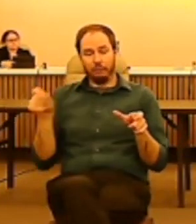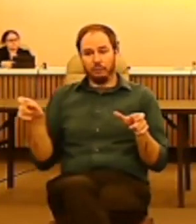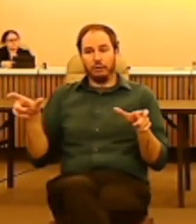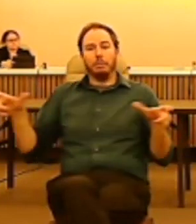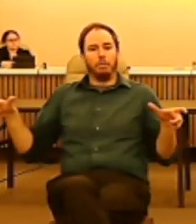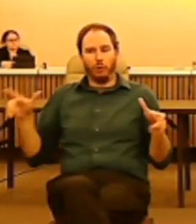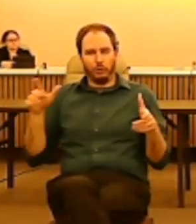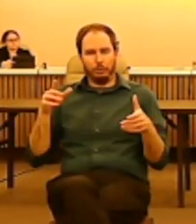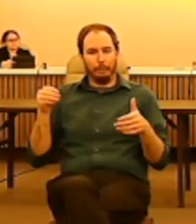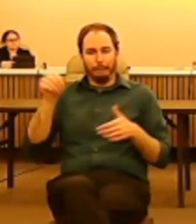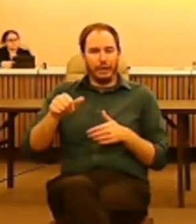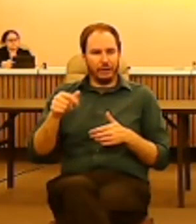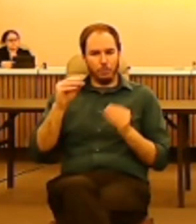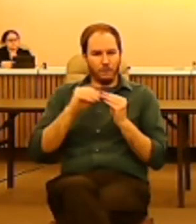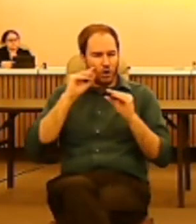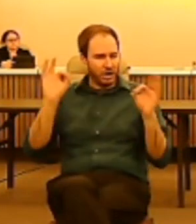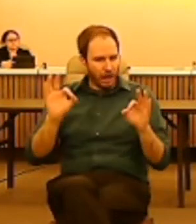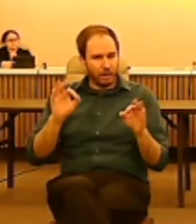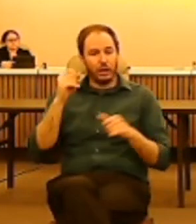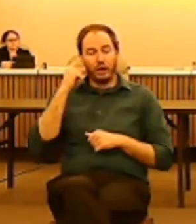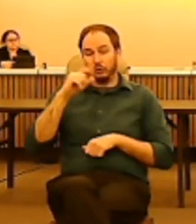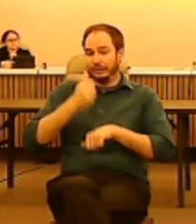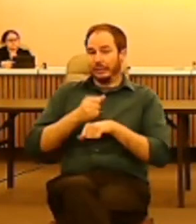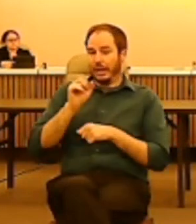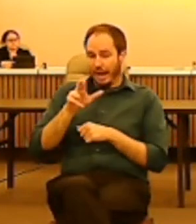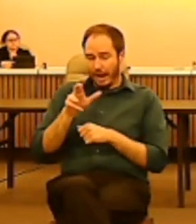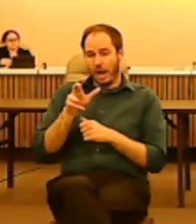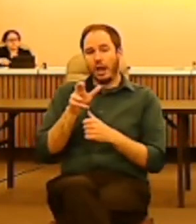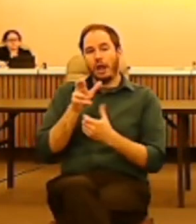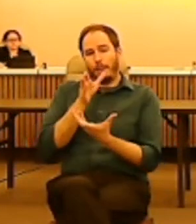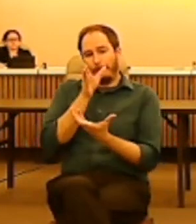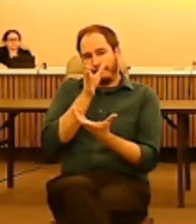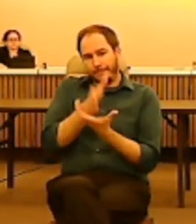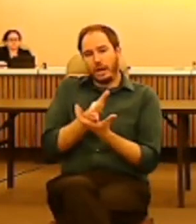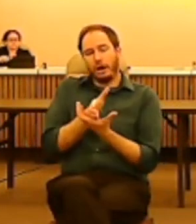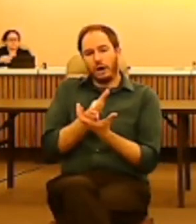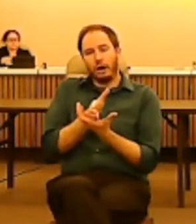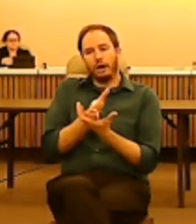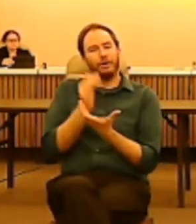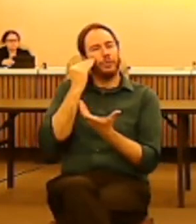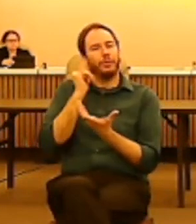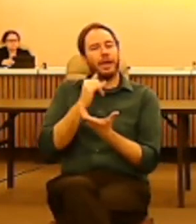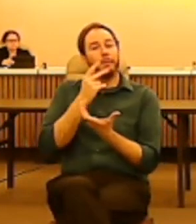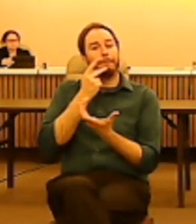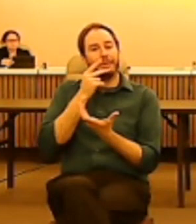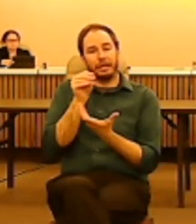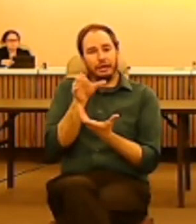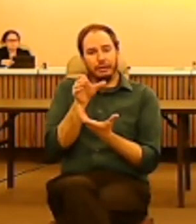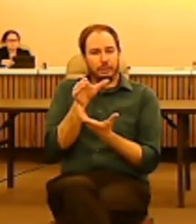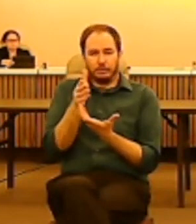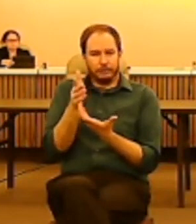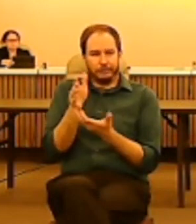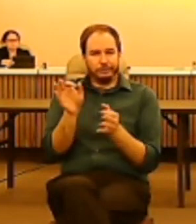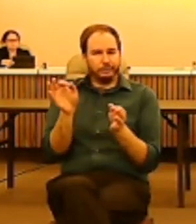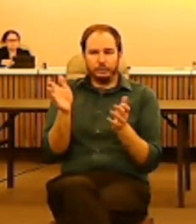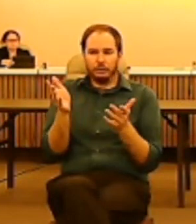nothing. Because once you've got that air barrier, the pink batting is really no